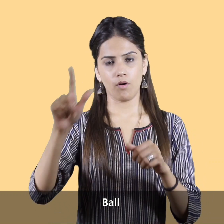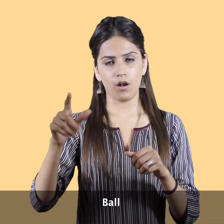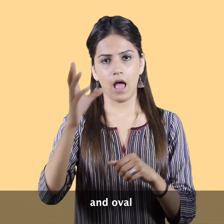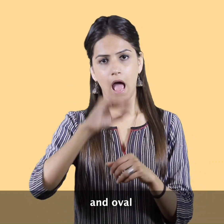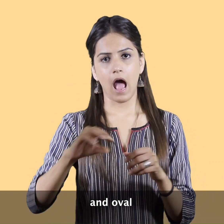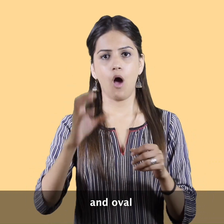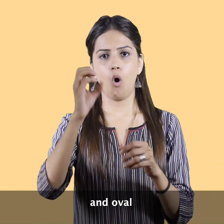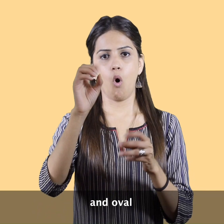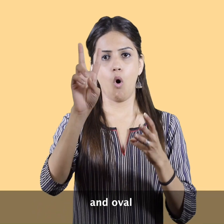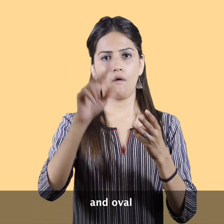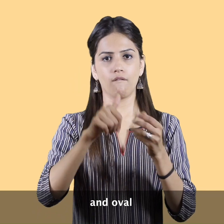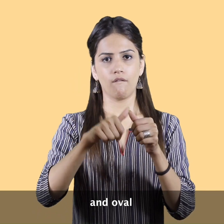and oval.